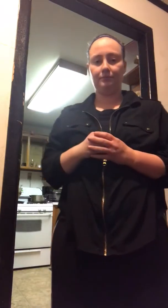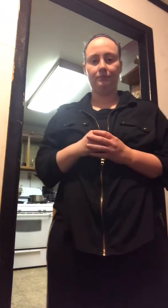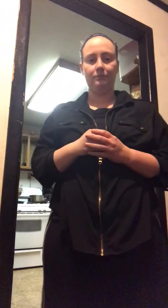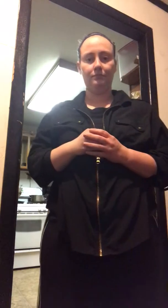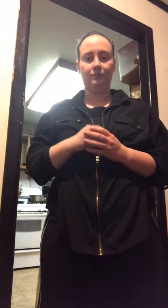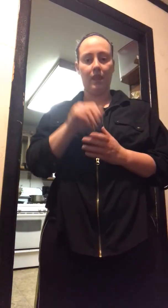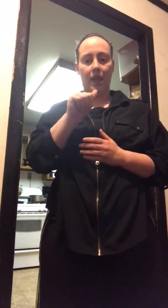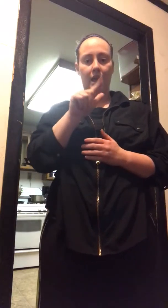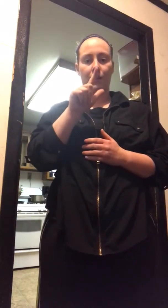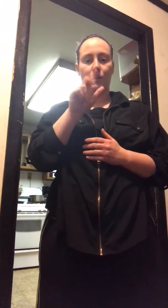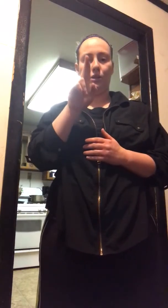Aluminum.